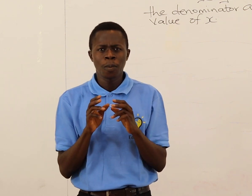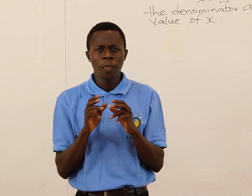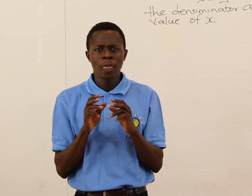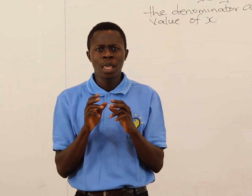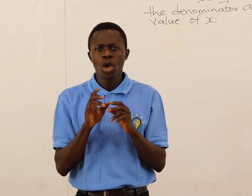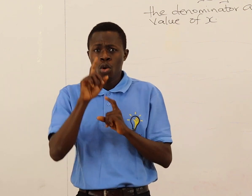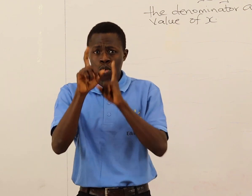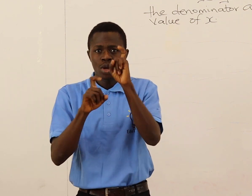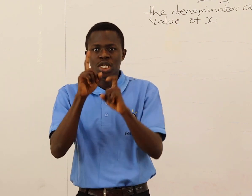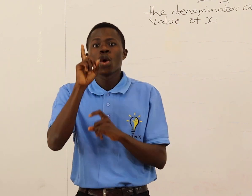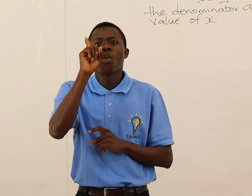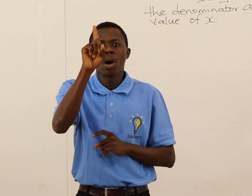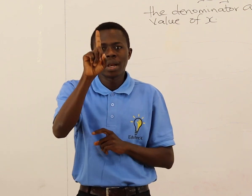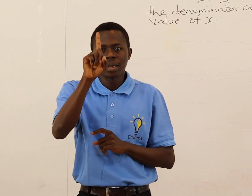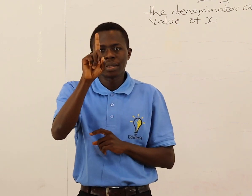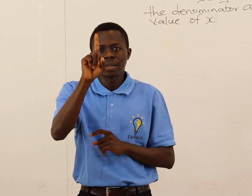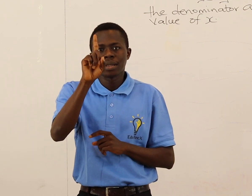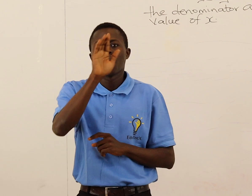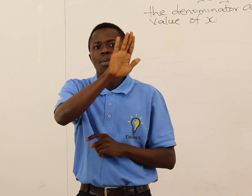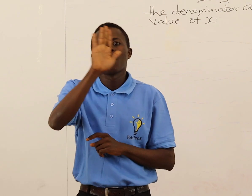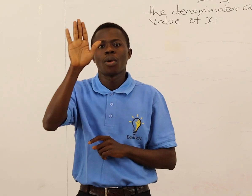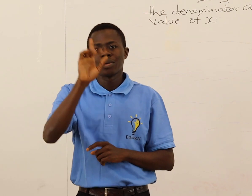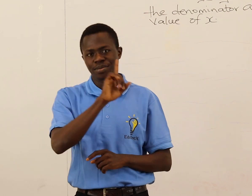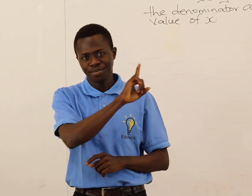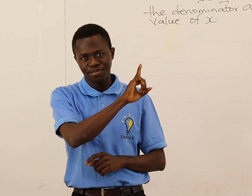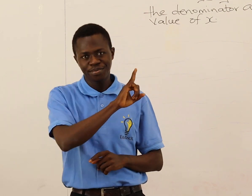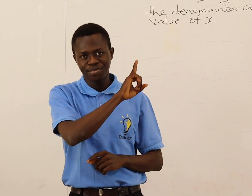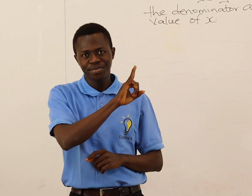So, we have one question which is on the board.